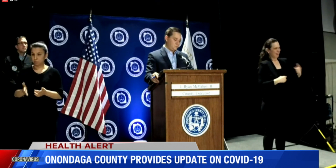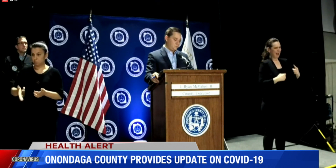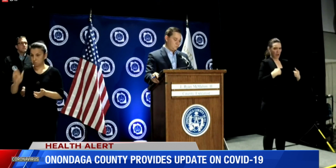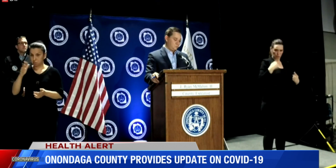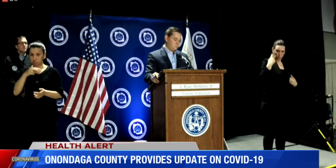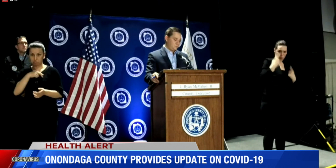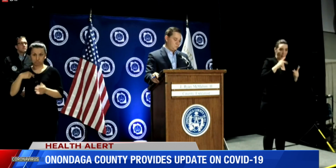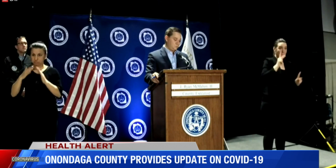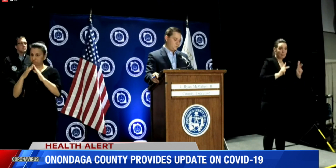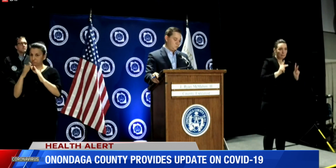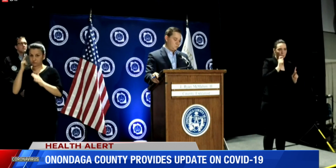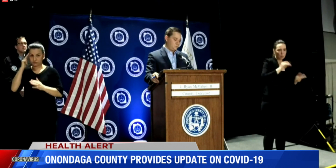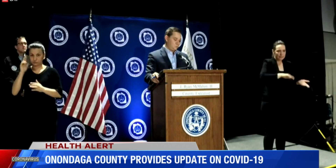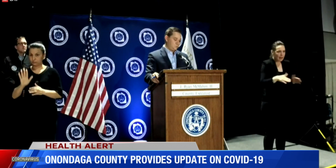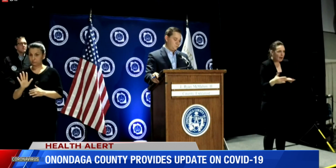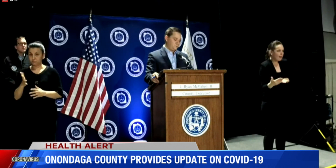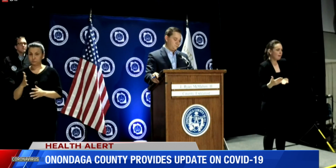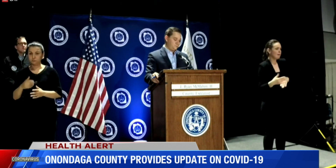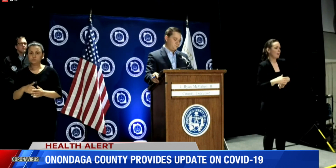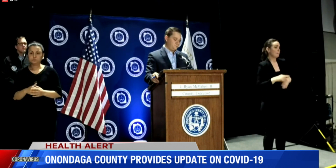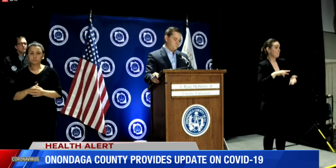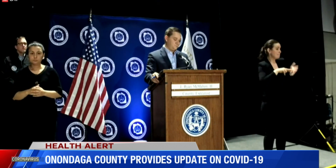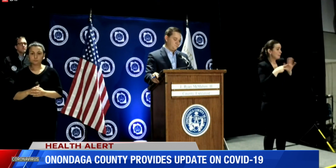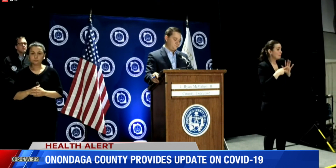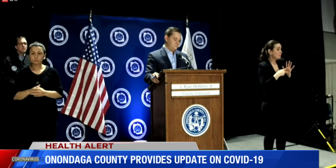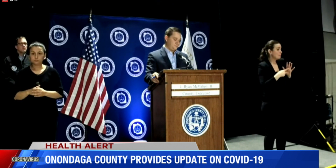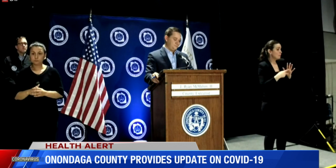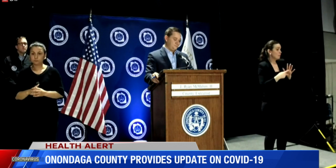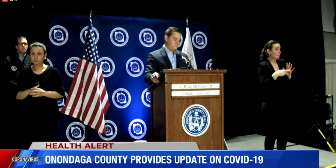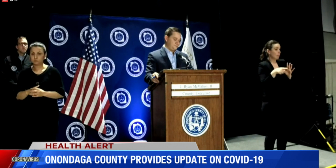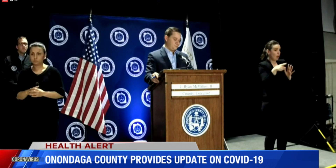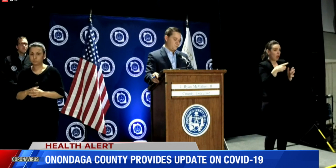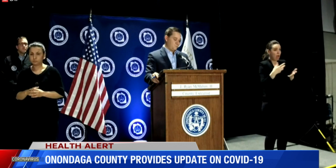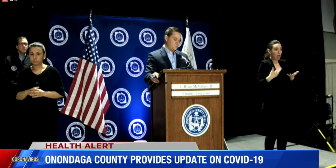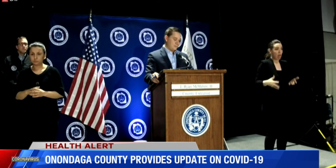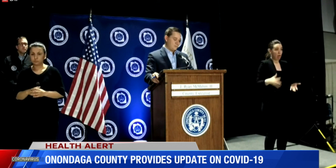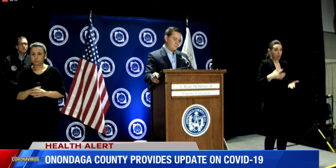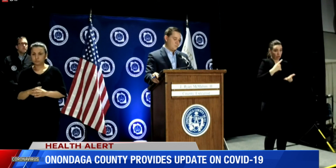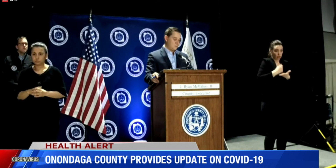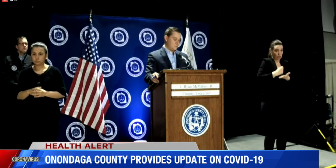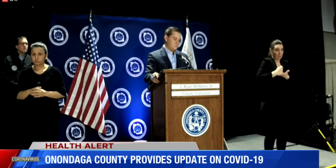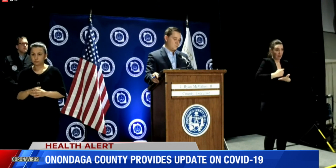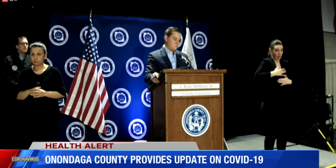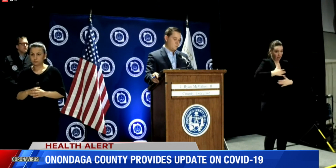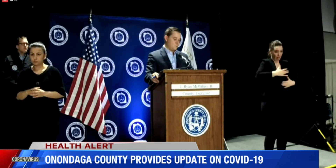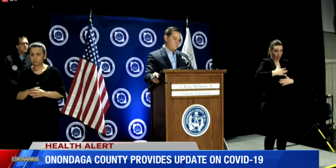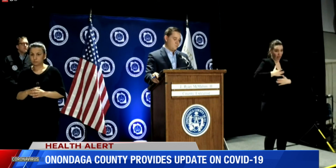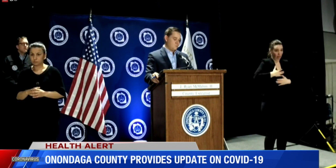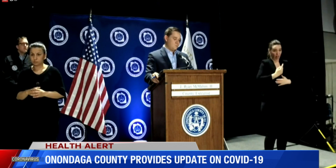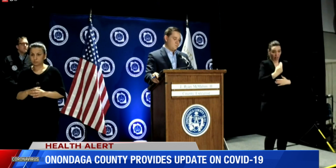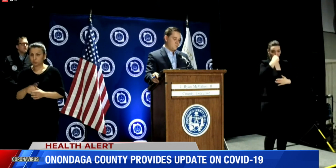despite, the best efforts of our hospitals and having equipment